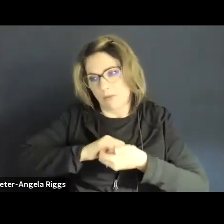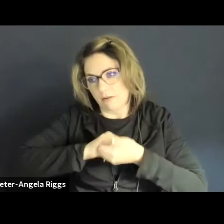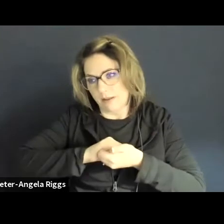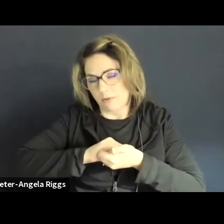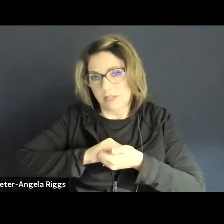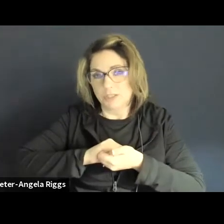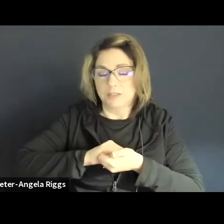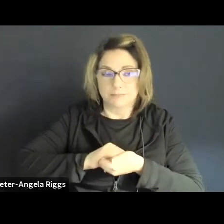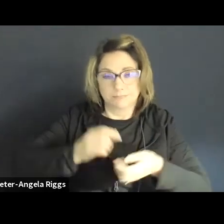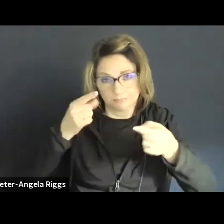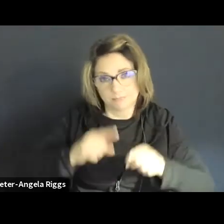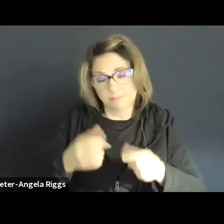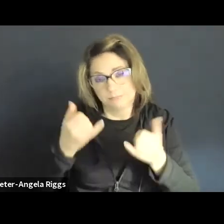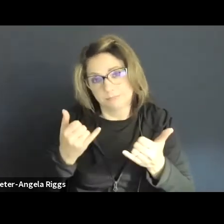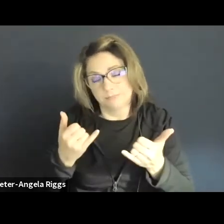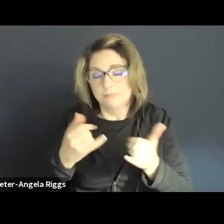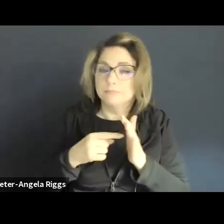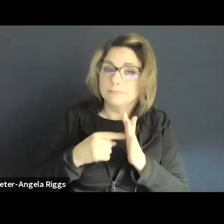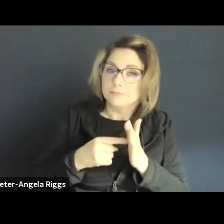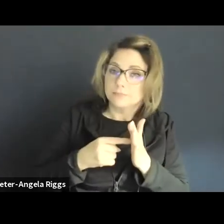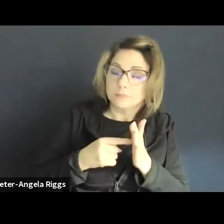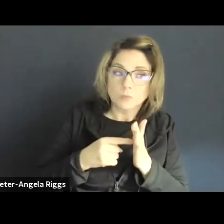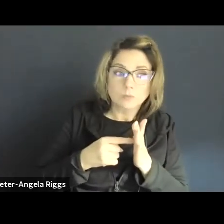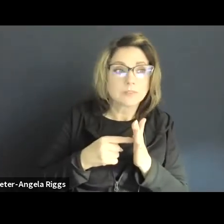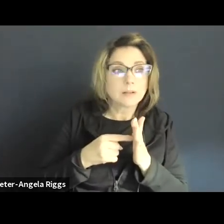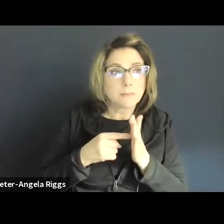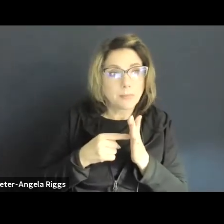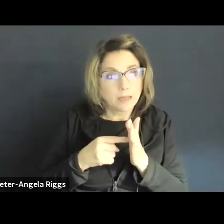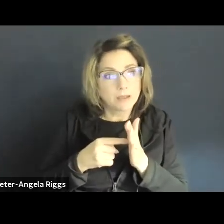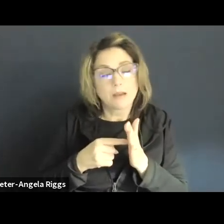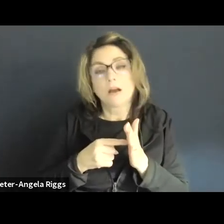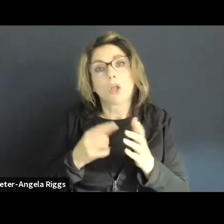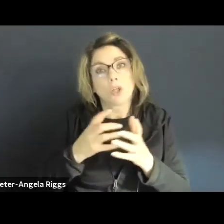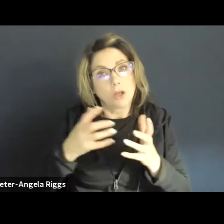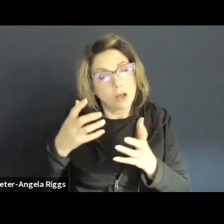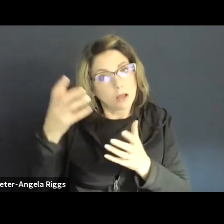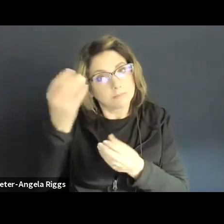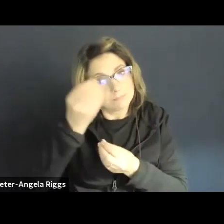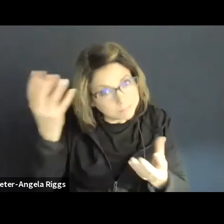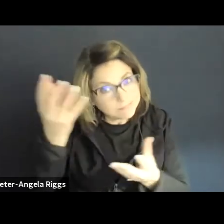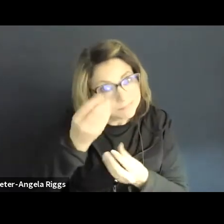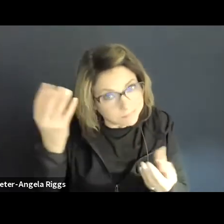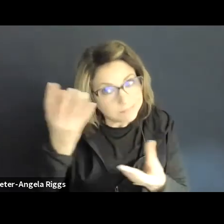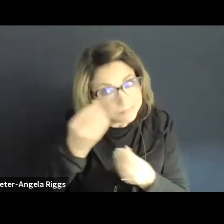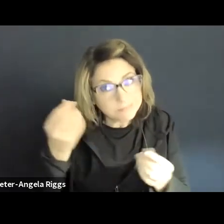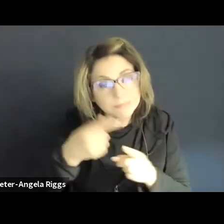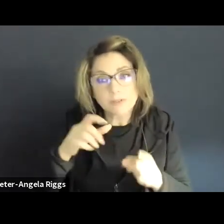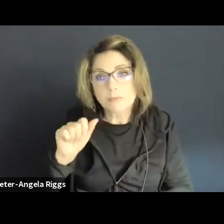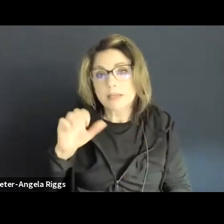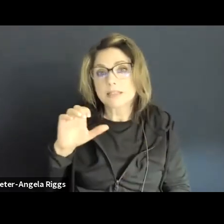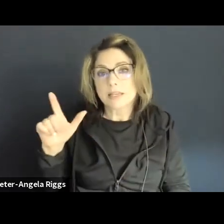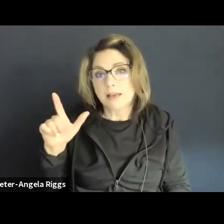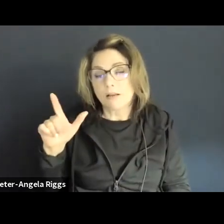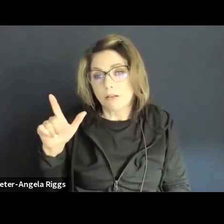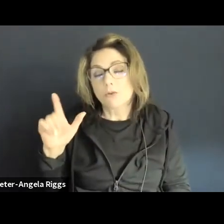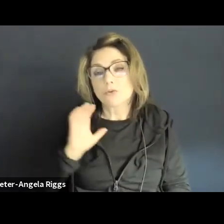happening. It reflected considerable input by ACL to our